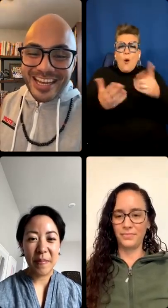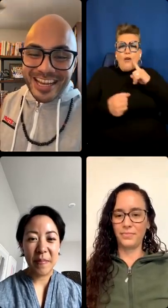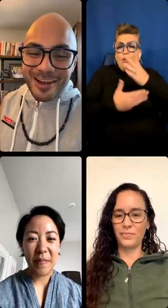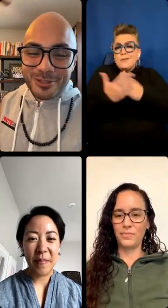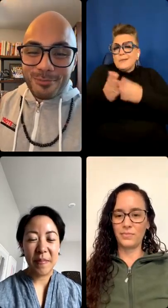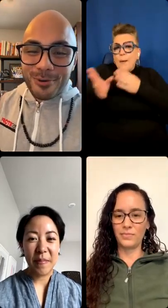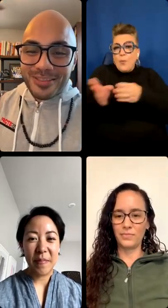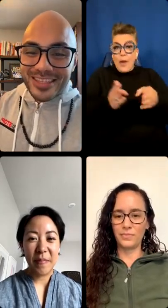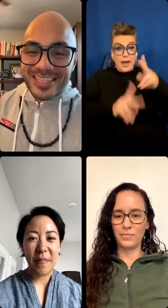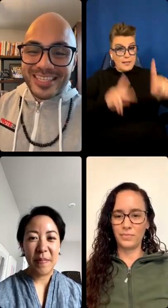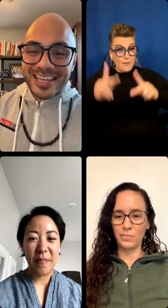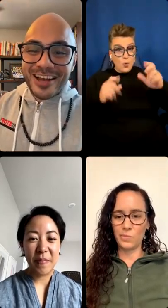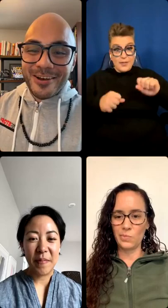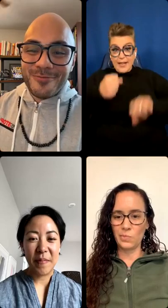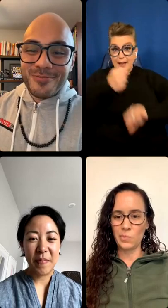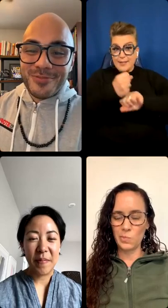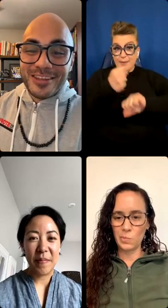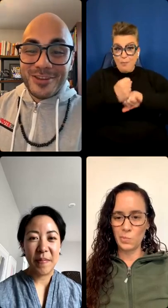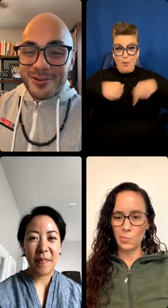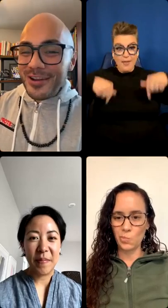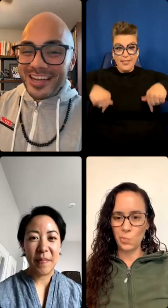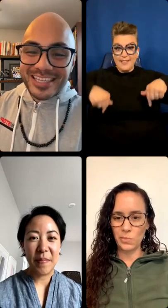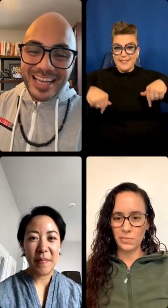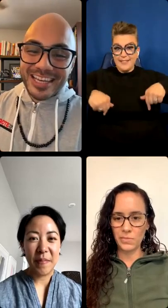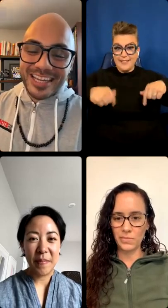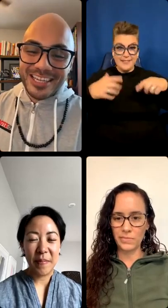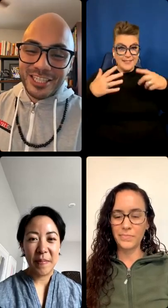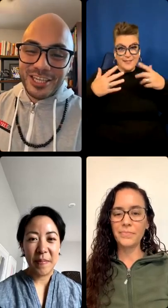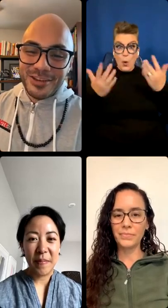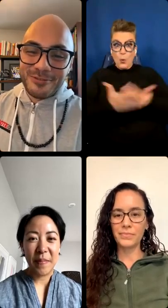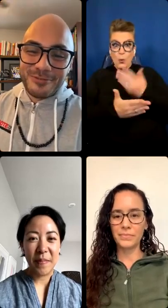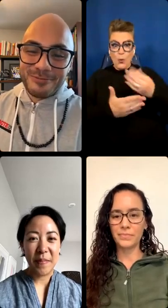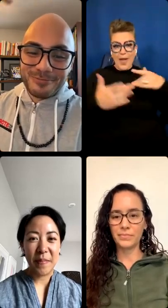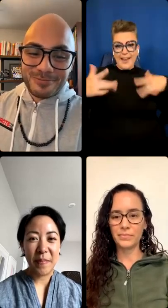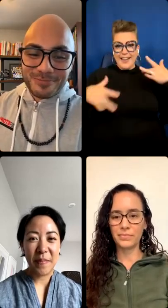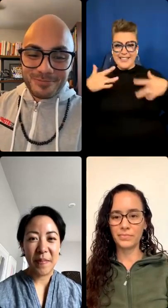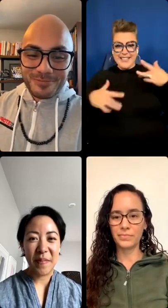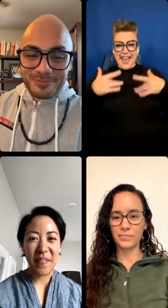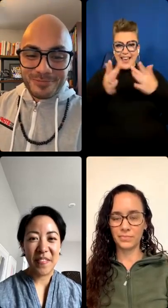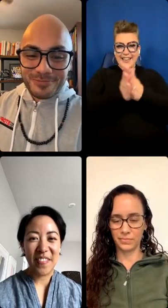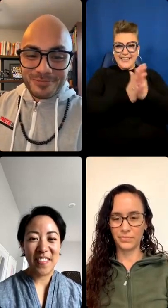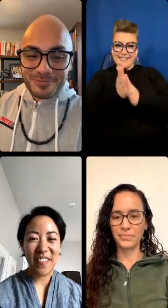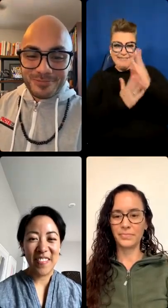can support this new and exciting initiative?